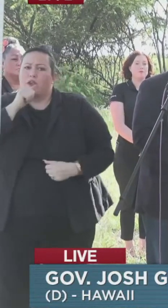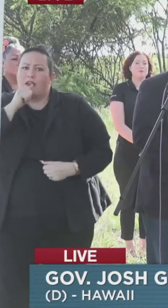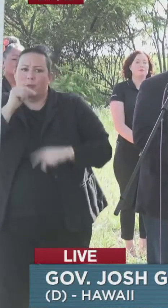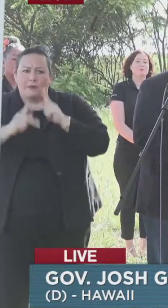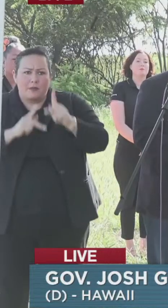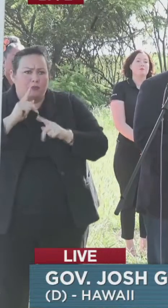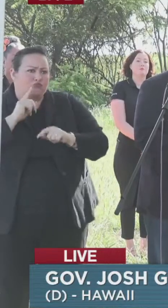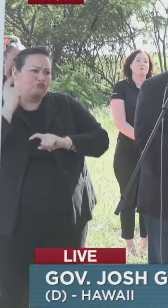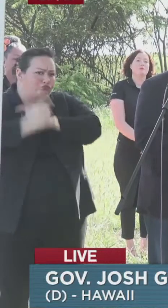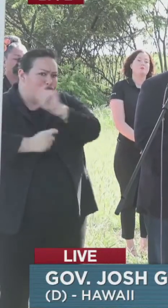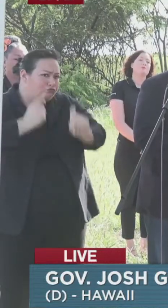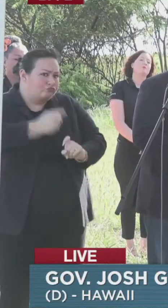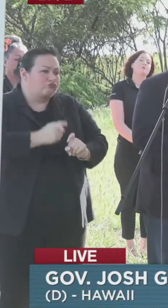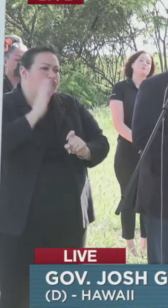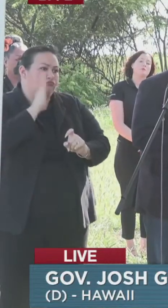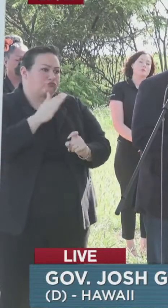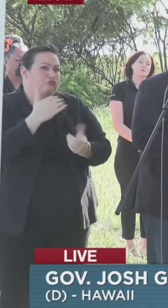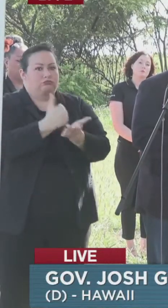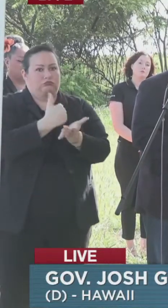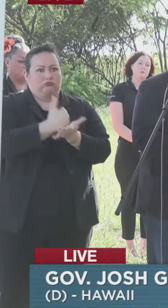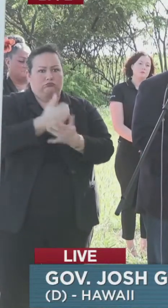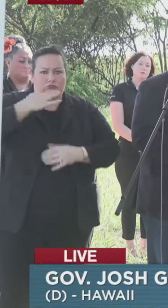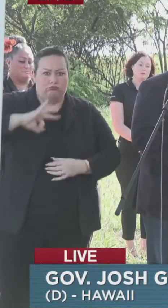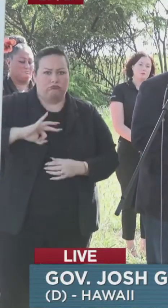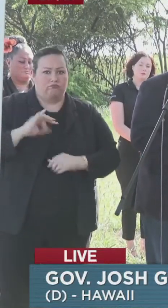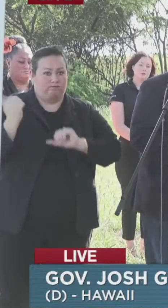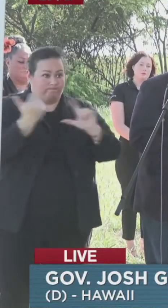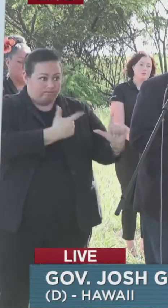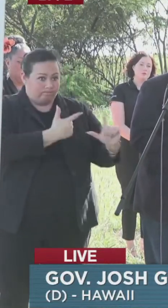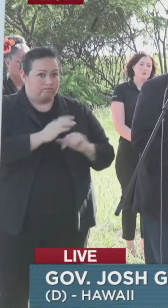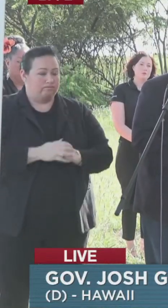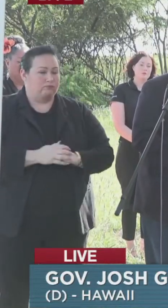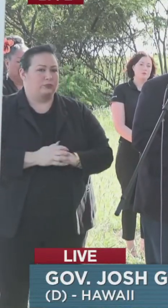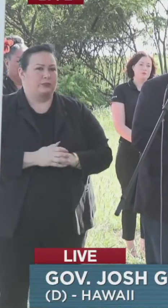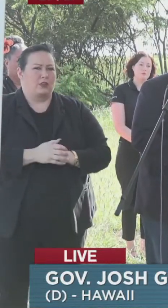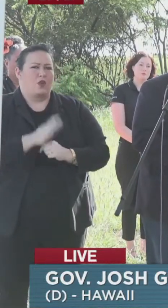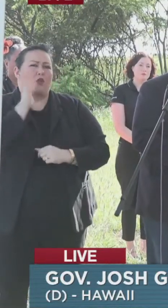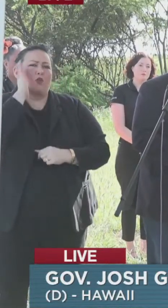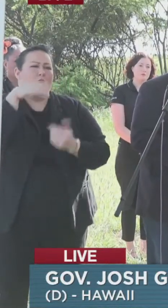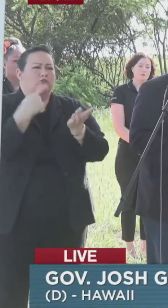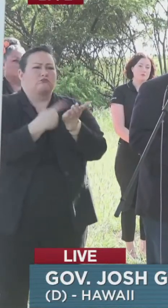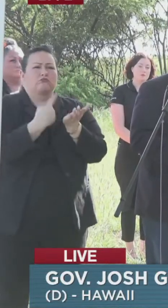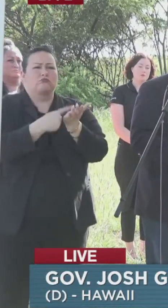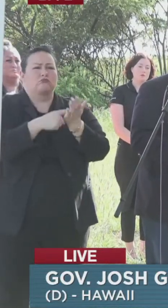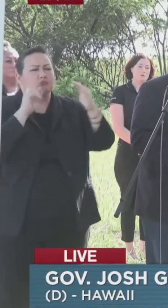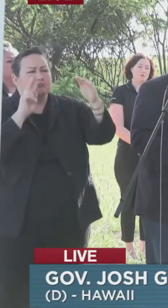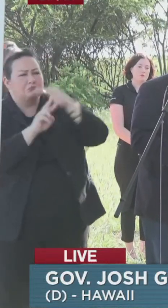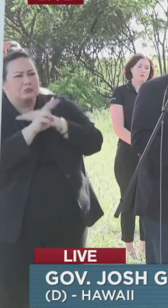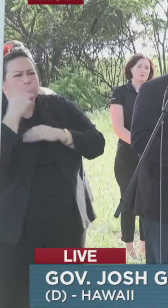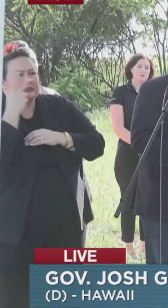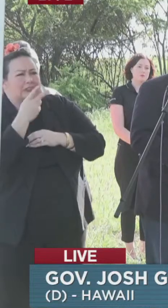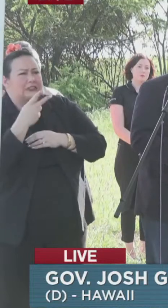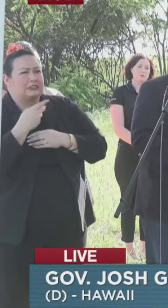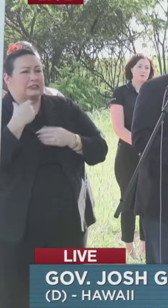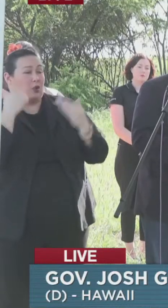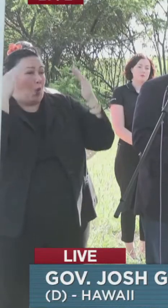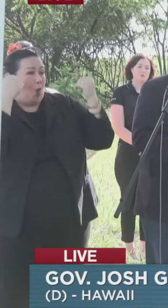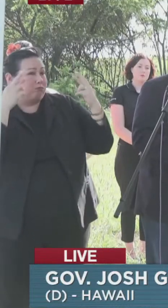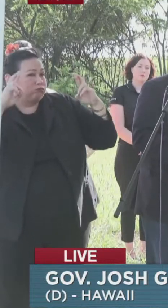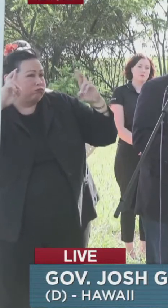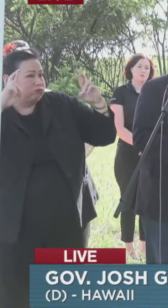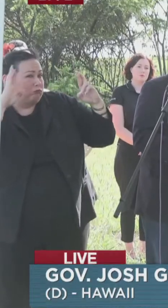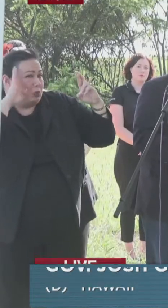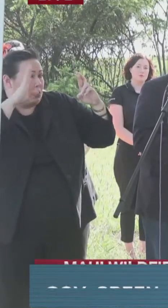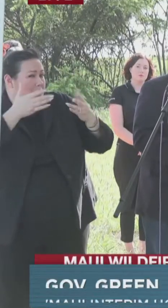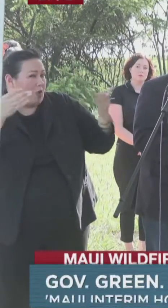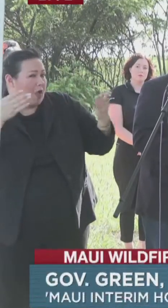slides. You'll hear us talk about what we hope to achieve, which we will achieve, which is to secure housing units